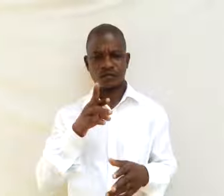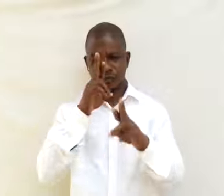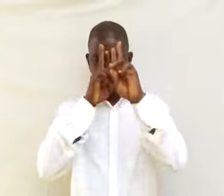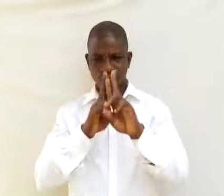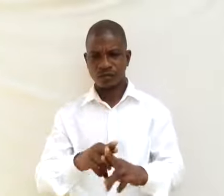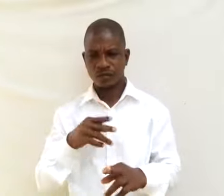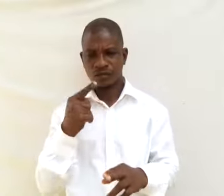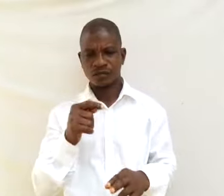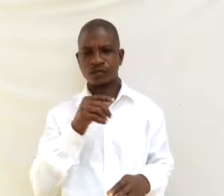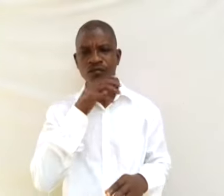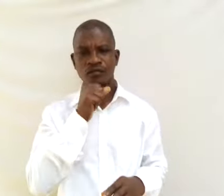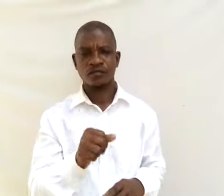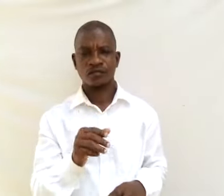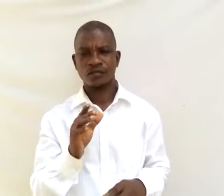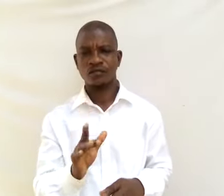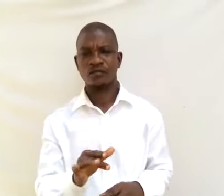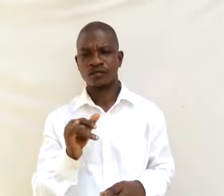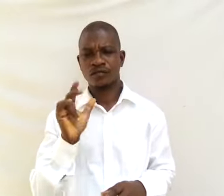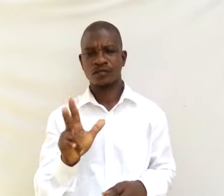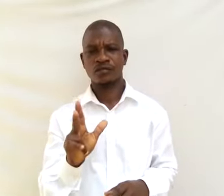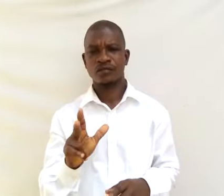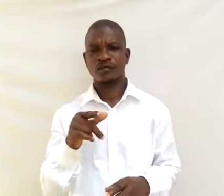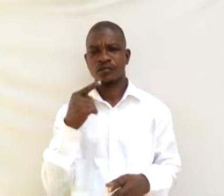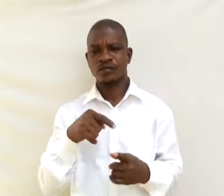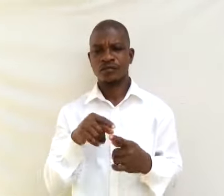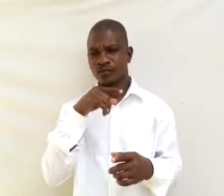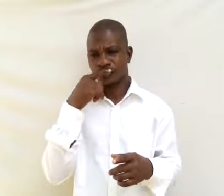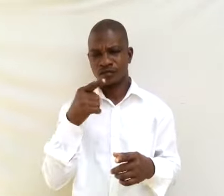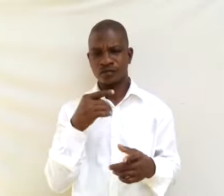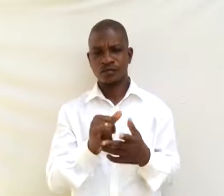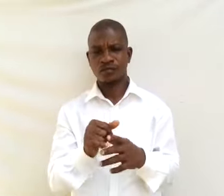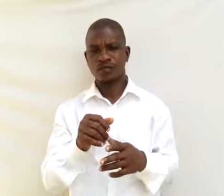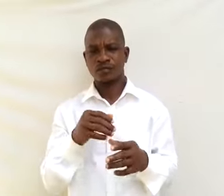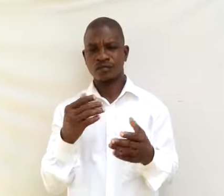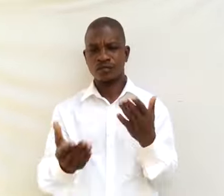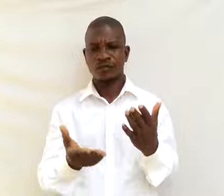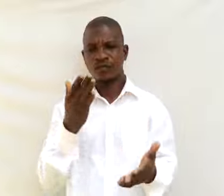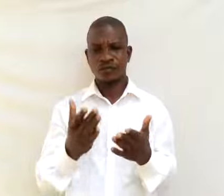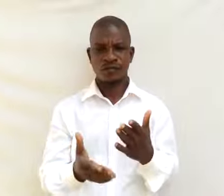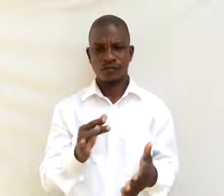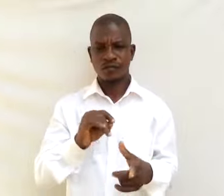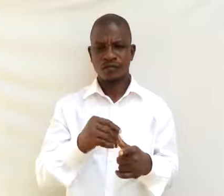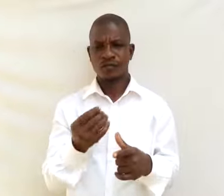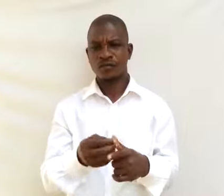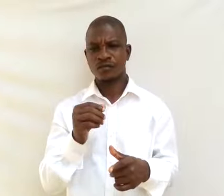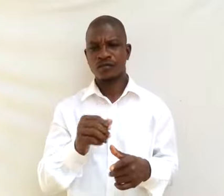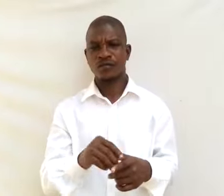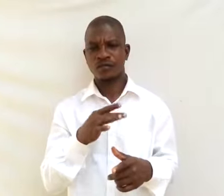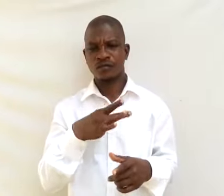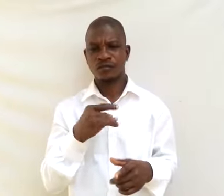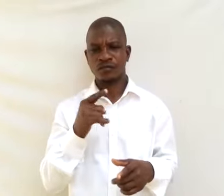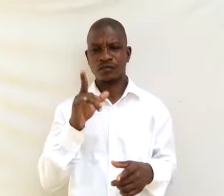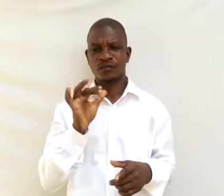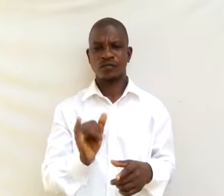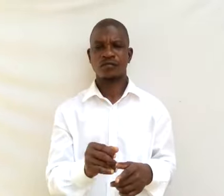the elders. Three, to express probability or likelihood. For example,